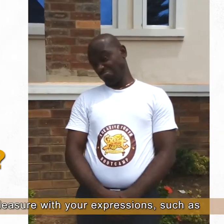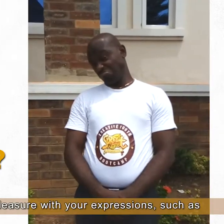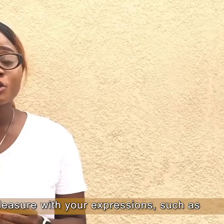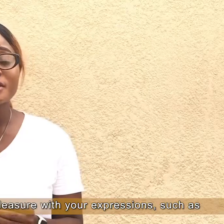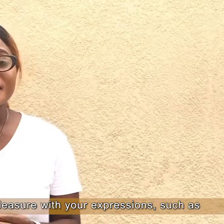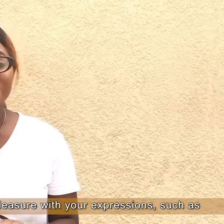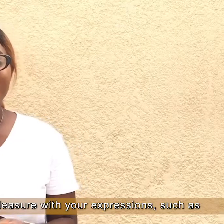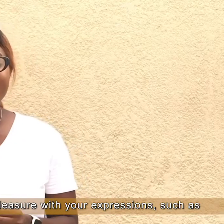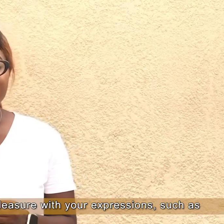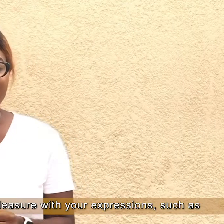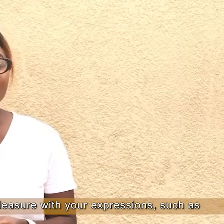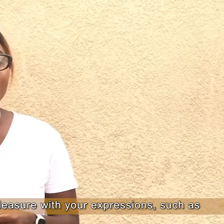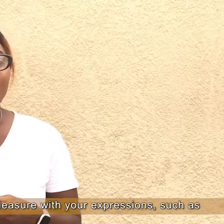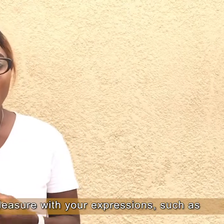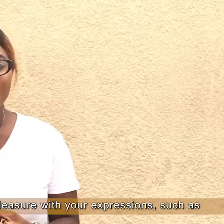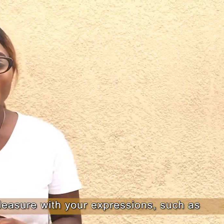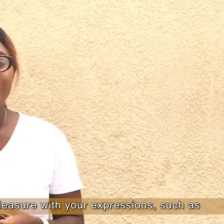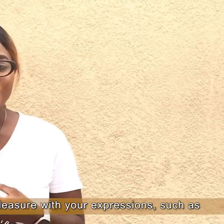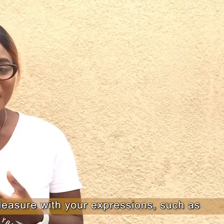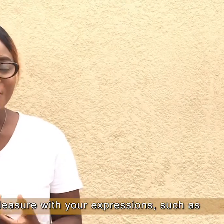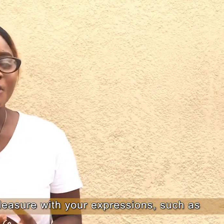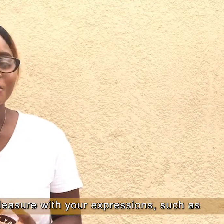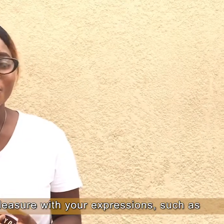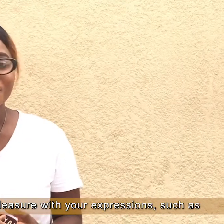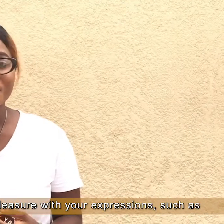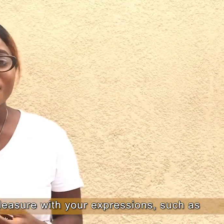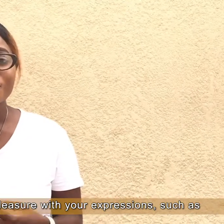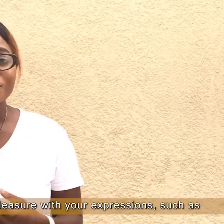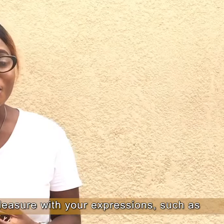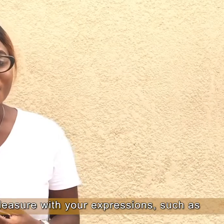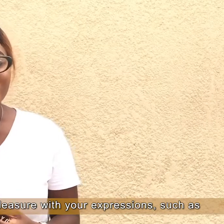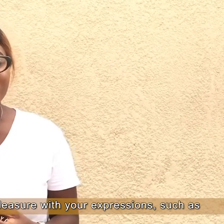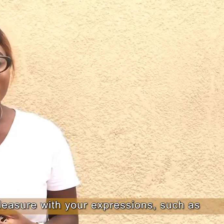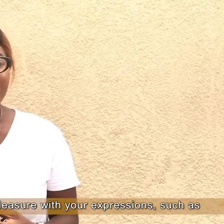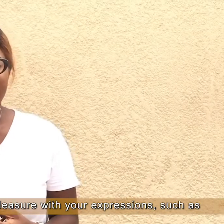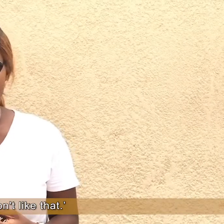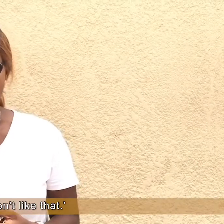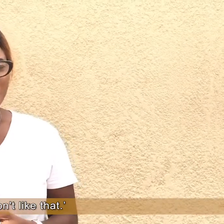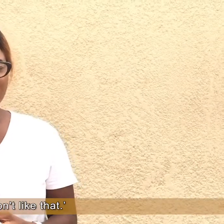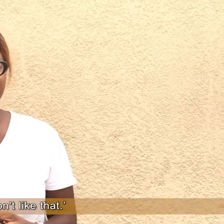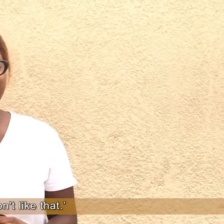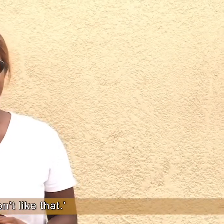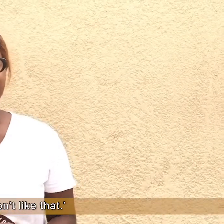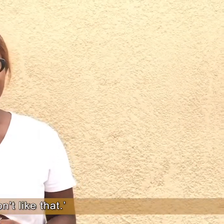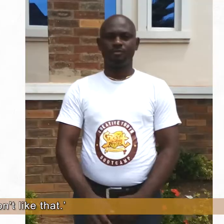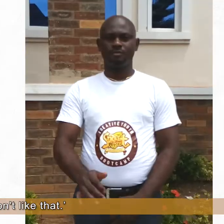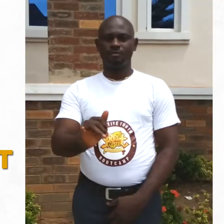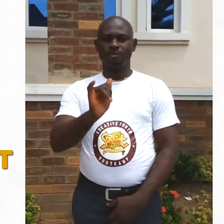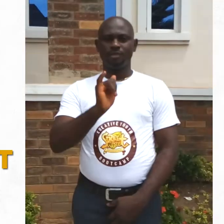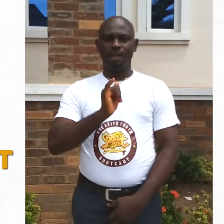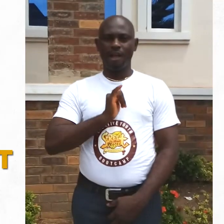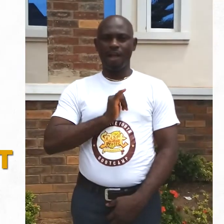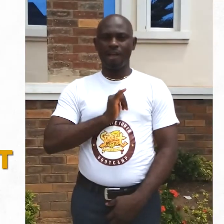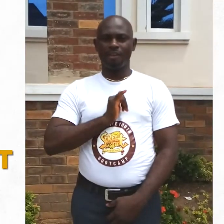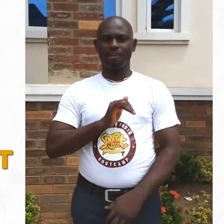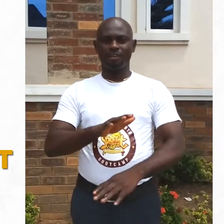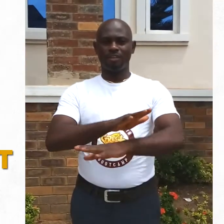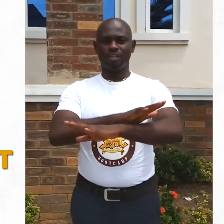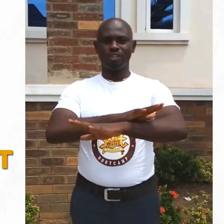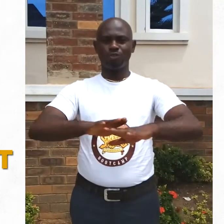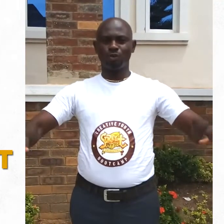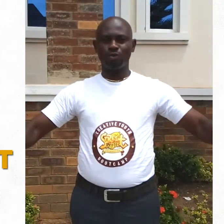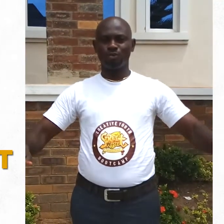You can also display displeasure with your expressions, such as, I don't like that.